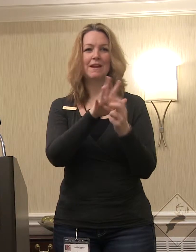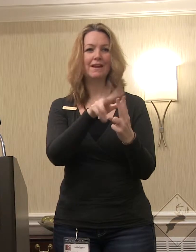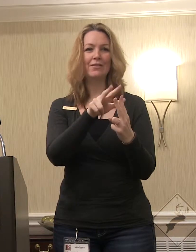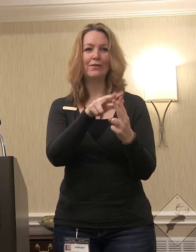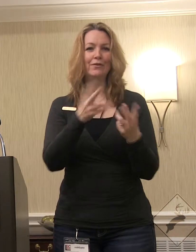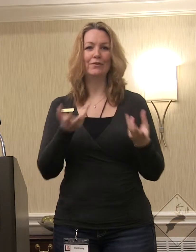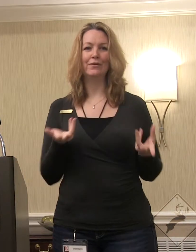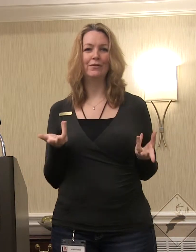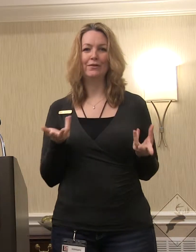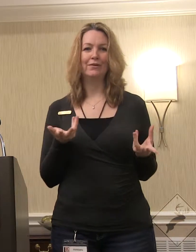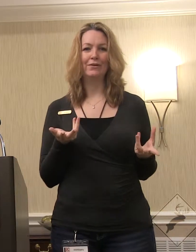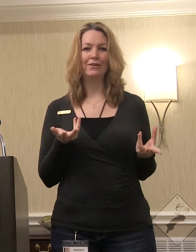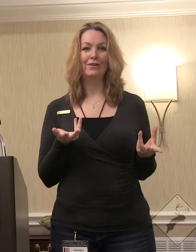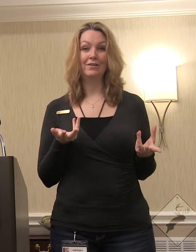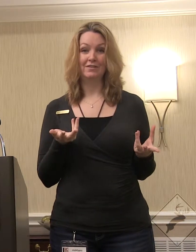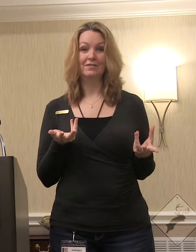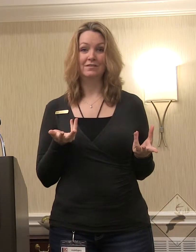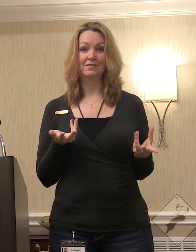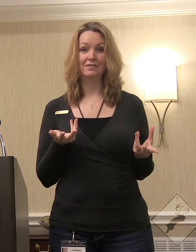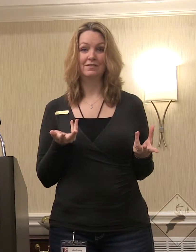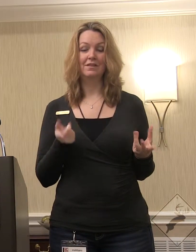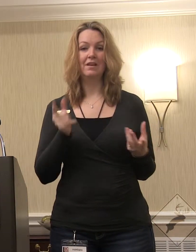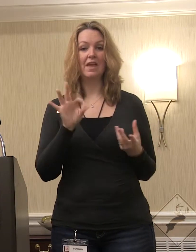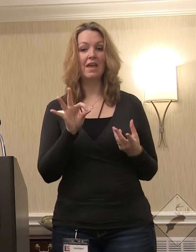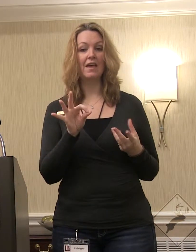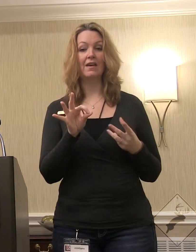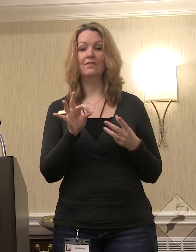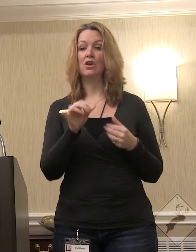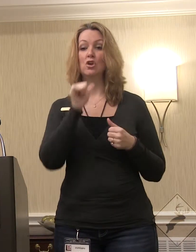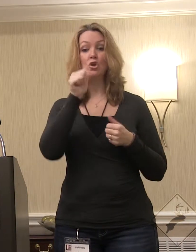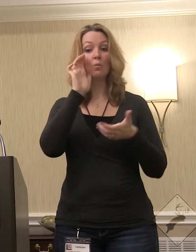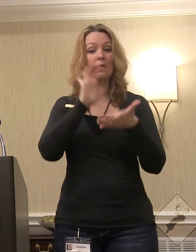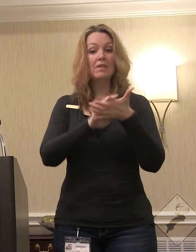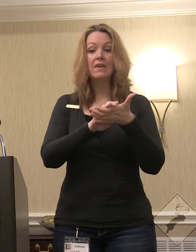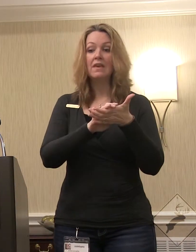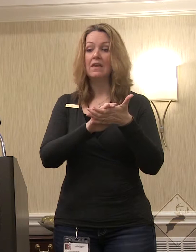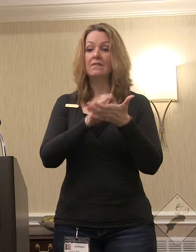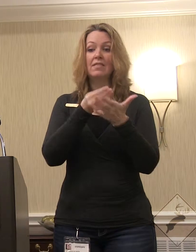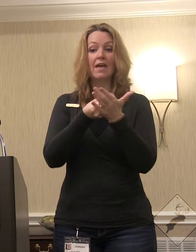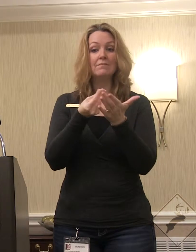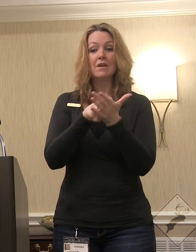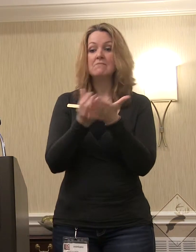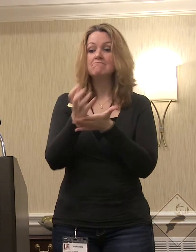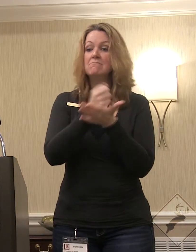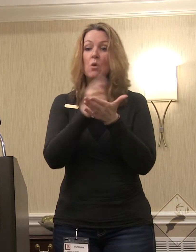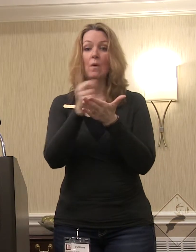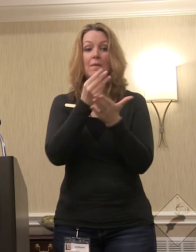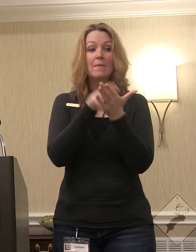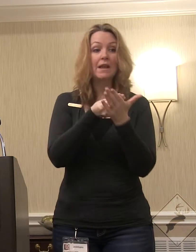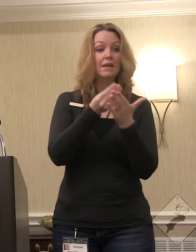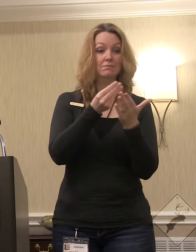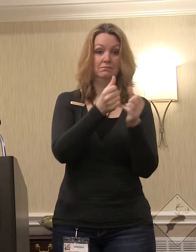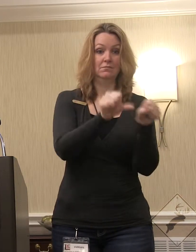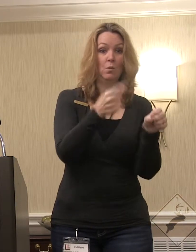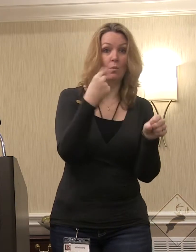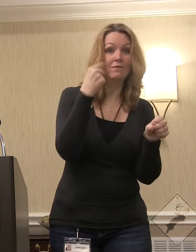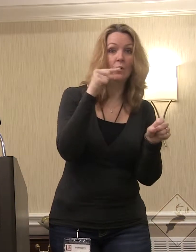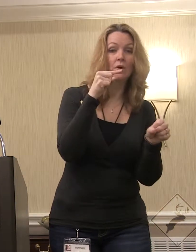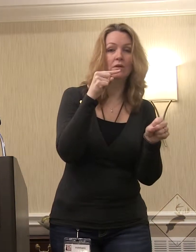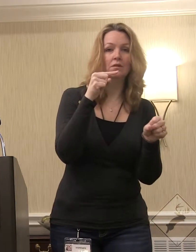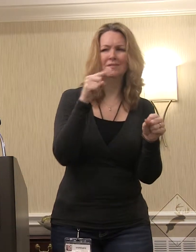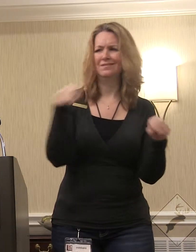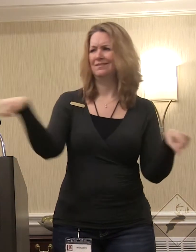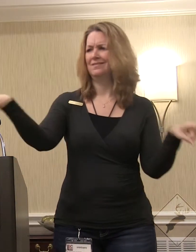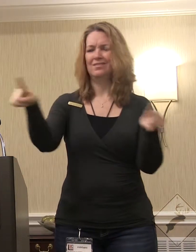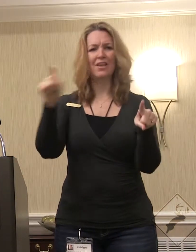Nobody else will be committed. If you don't believe in the fundraiser, if you don't believe in where the money's going, nobody else is